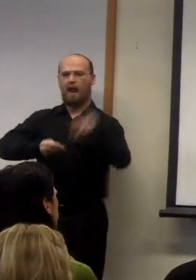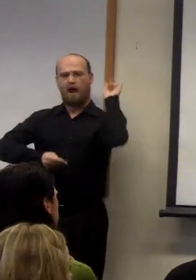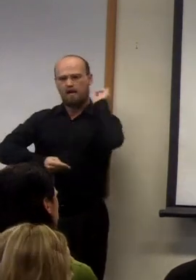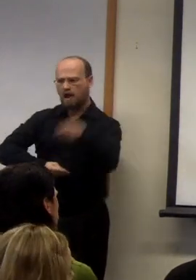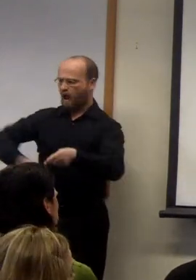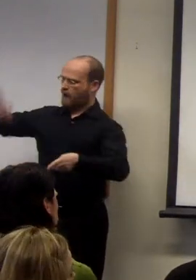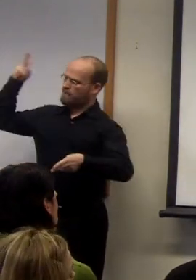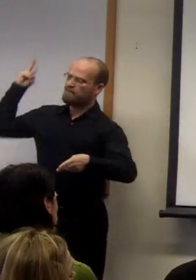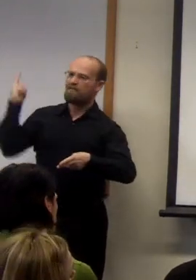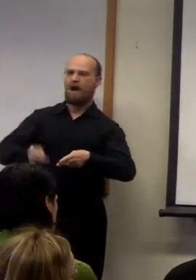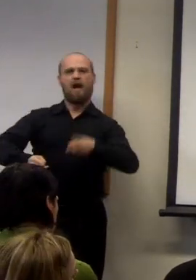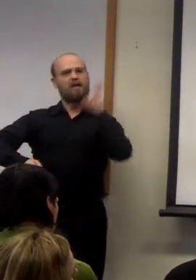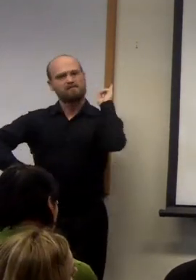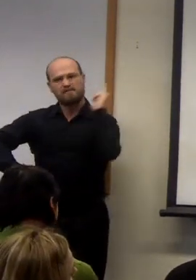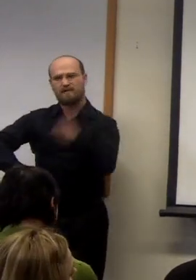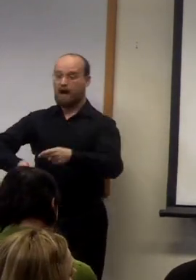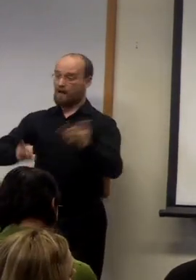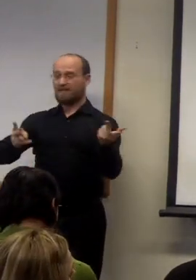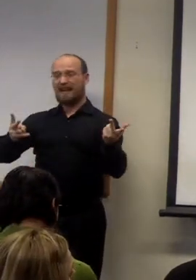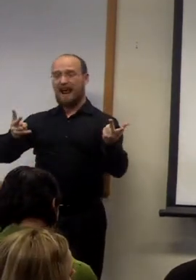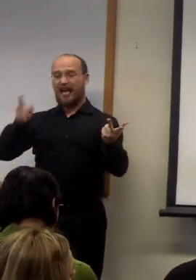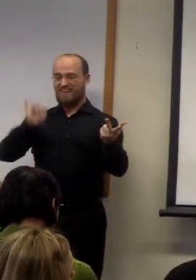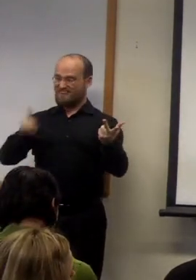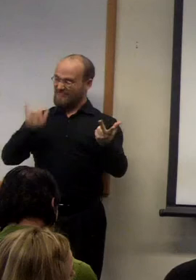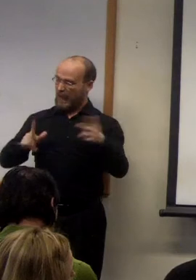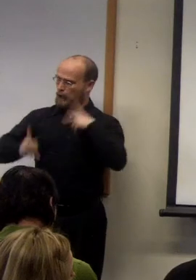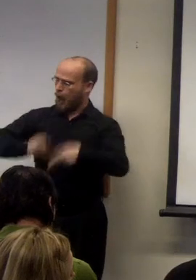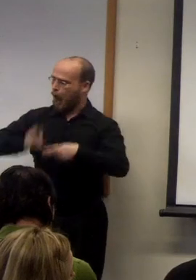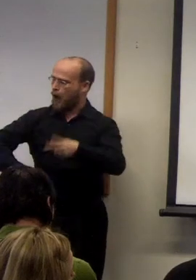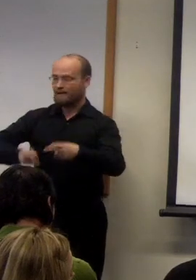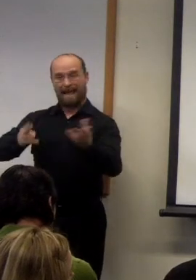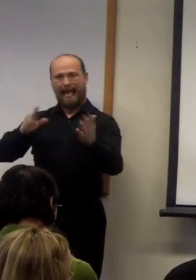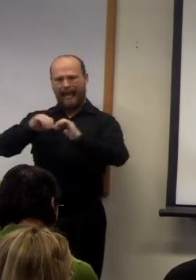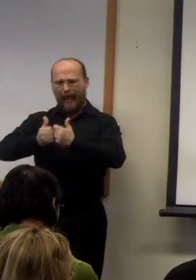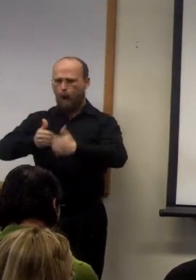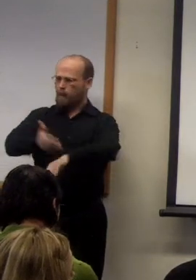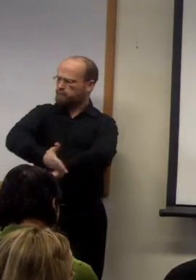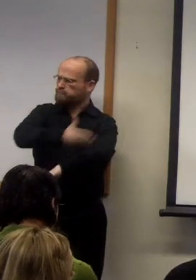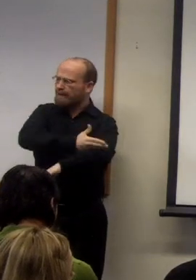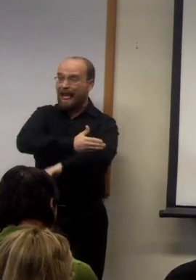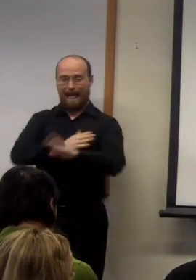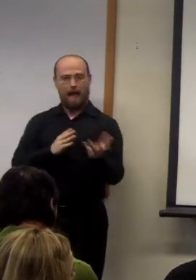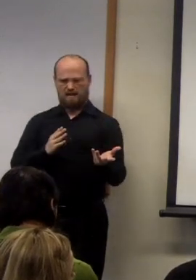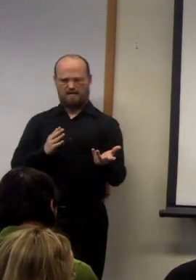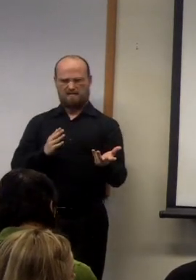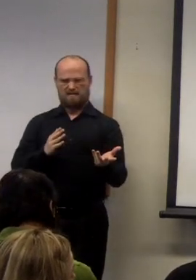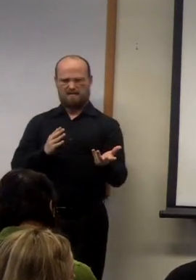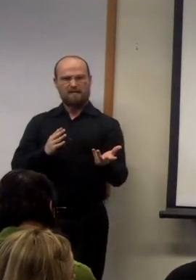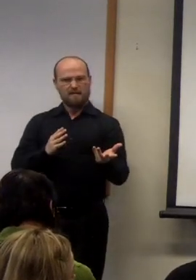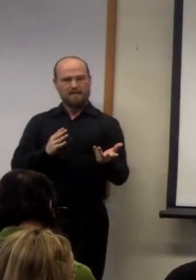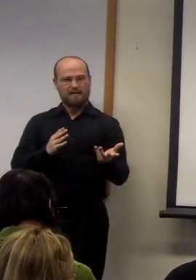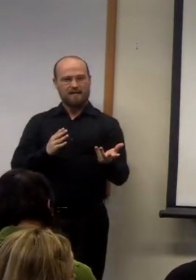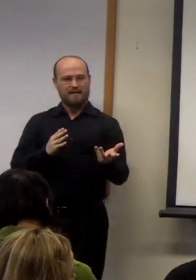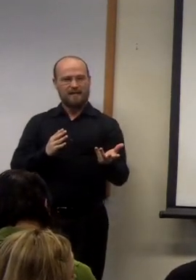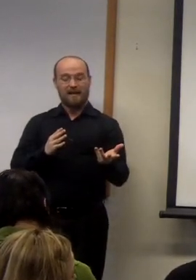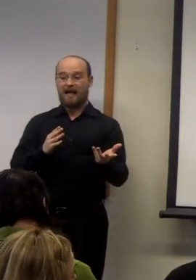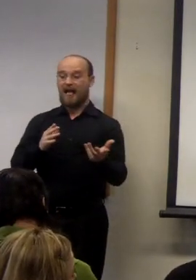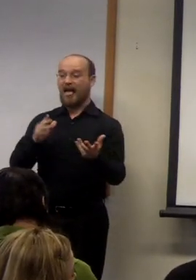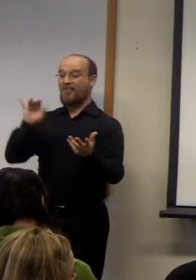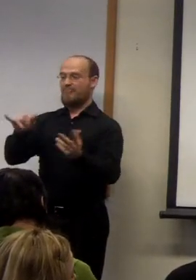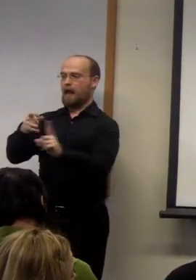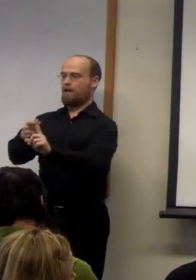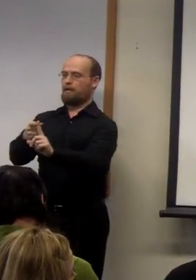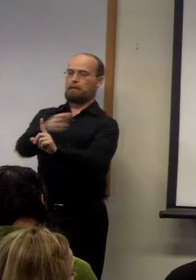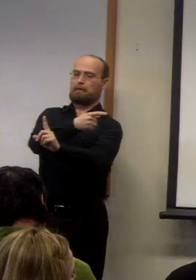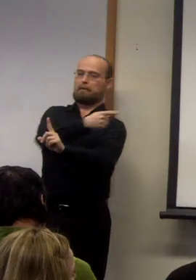And how can you say that budget cuts are making things better? How can anyone give that argument that budget cuts are making anything better? But that's a bit of a